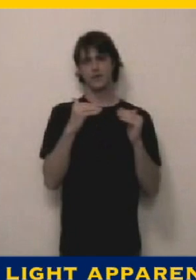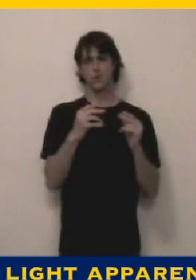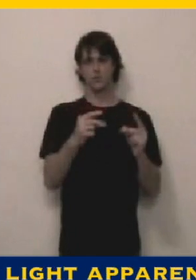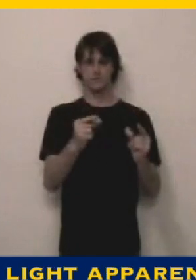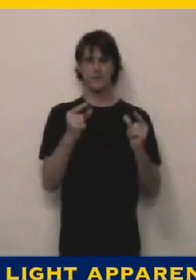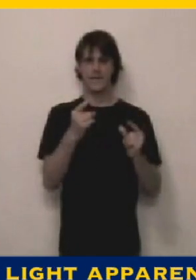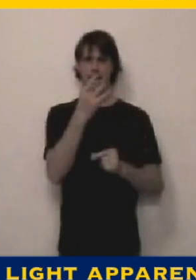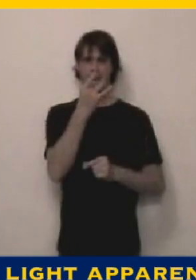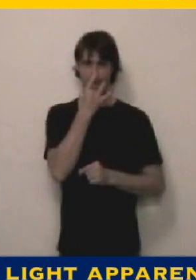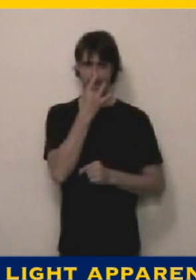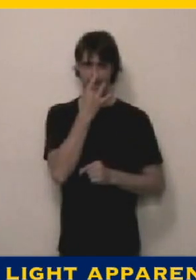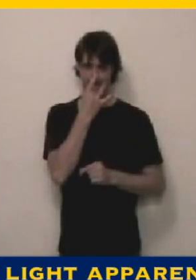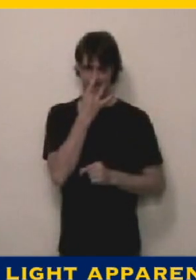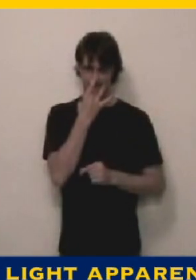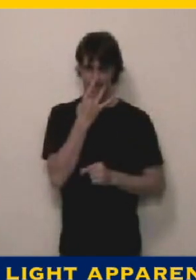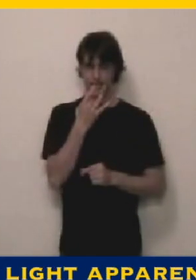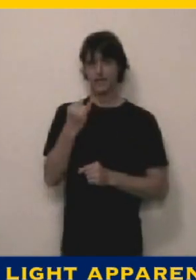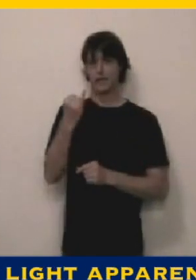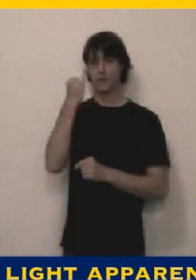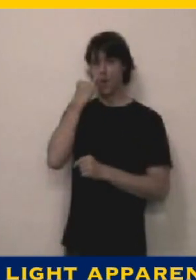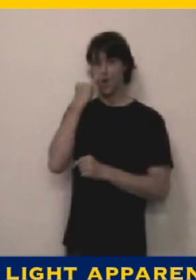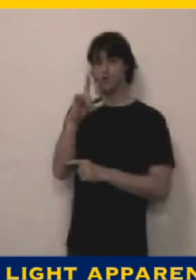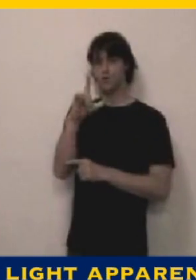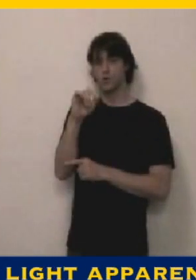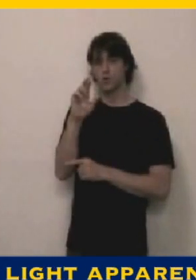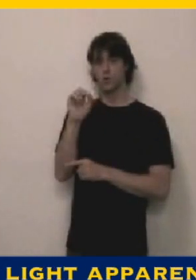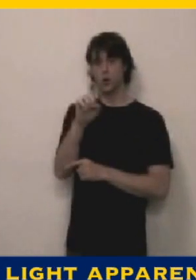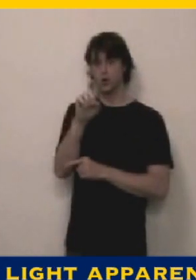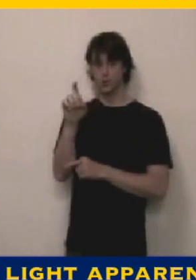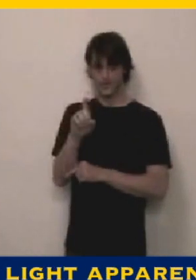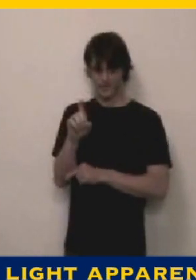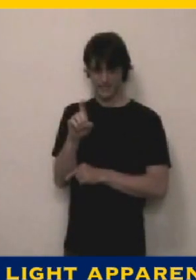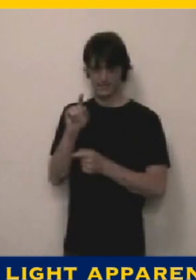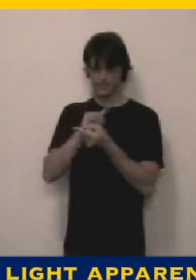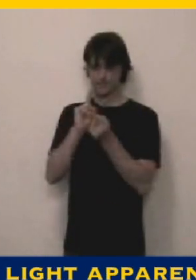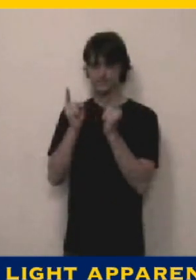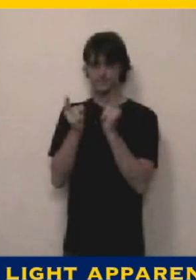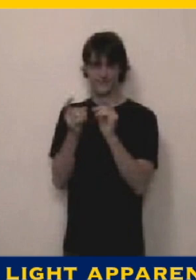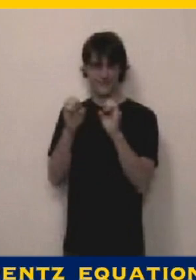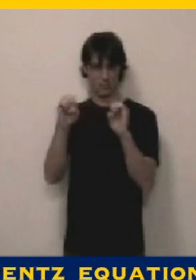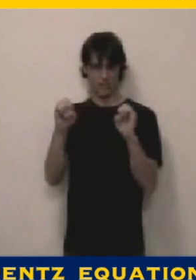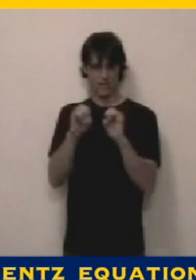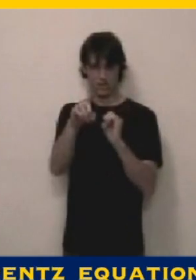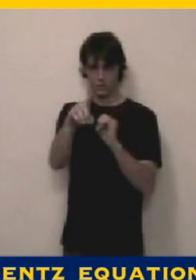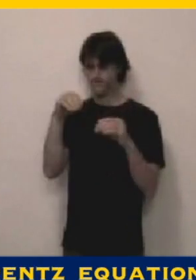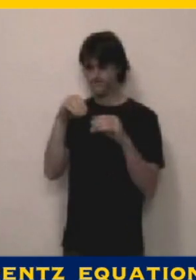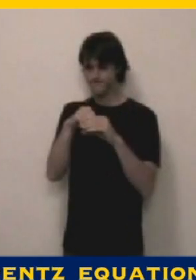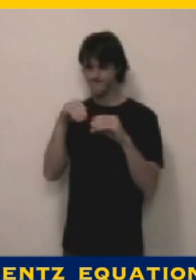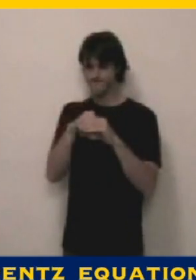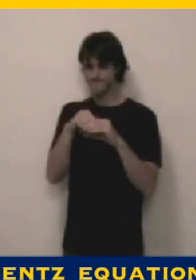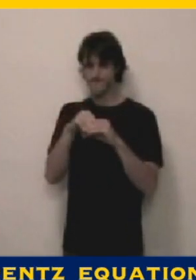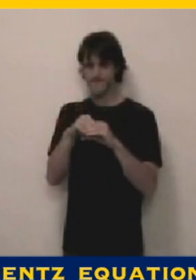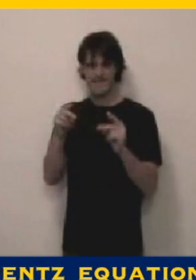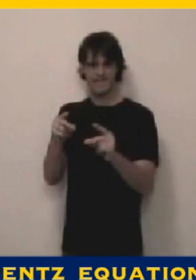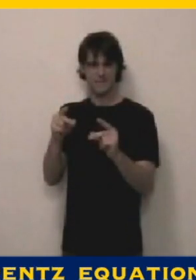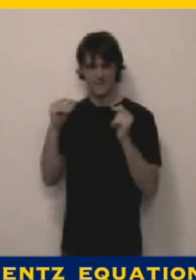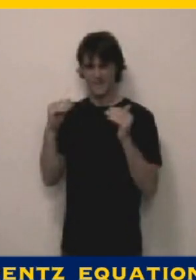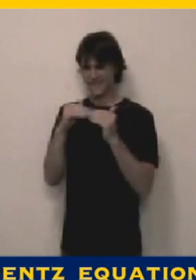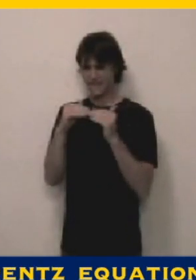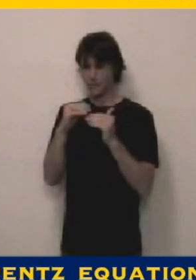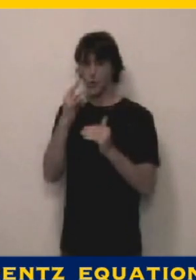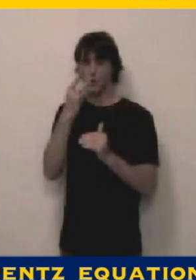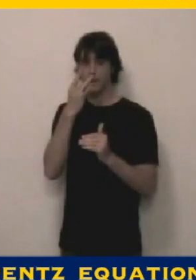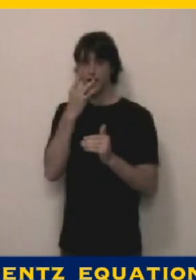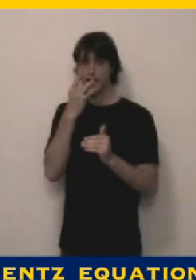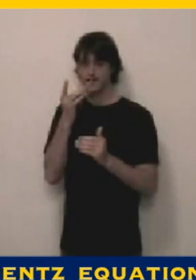transformation. For example, the speed of light apparently acts as a sort of speed limit for objects in our universe. If one plugs into the Lorentz equations a